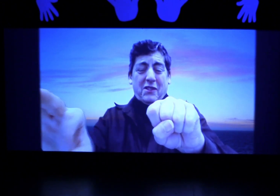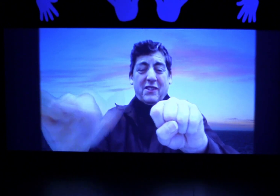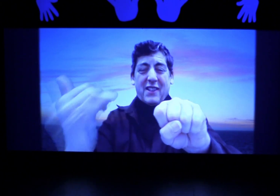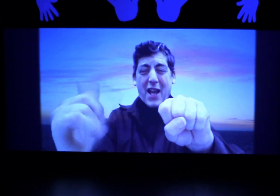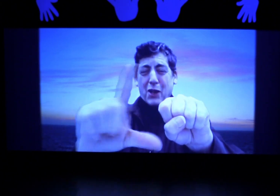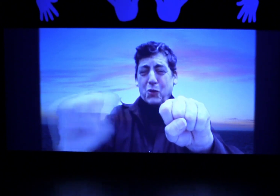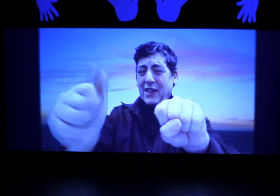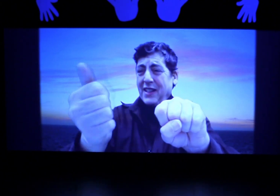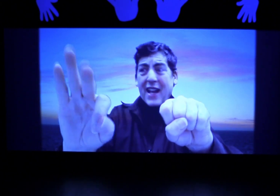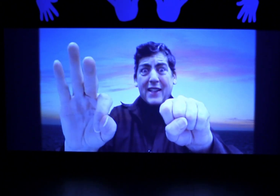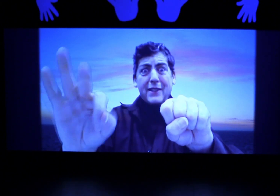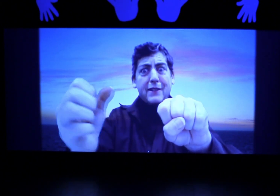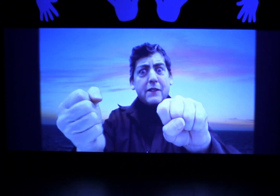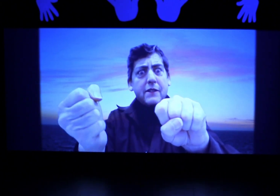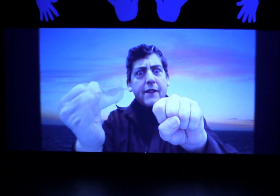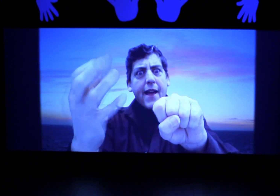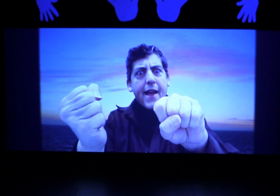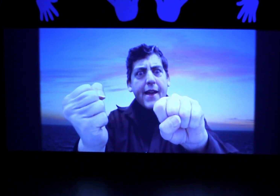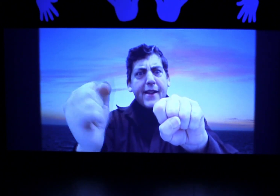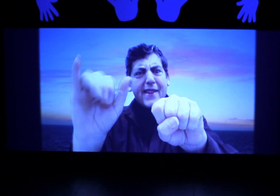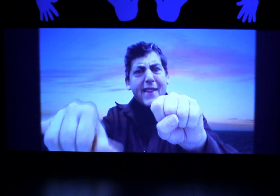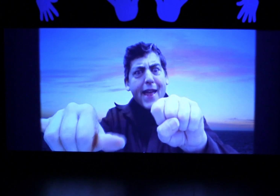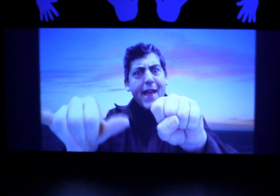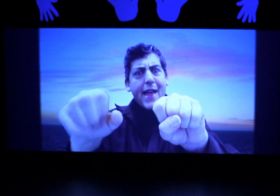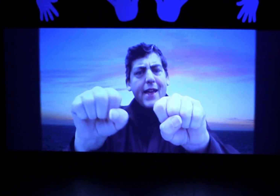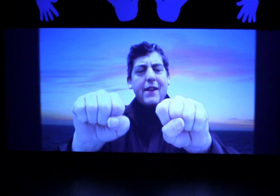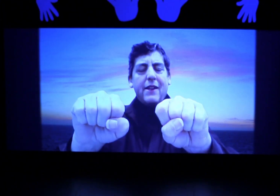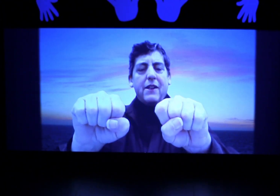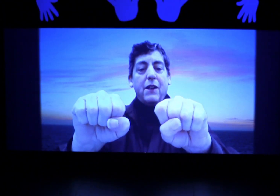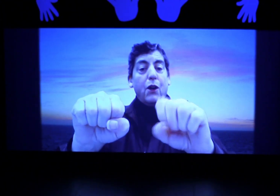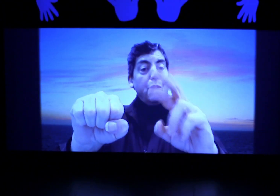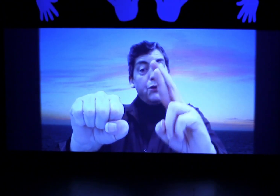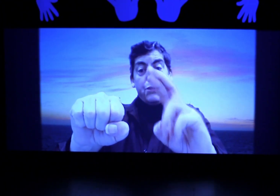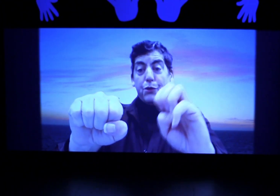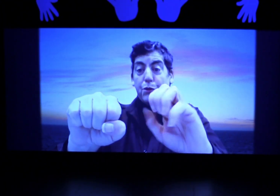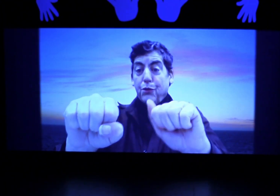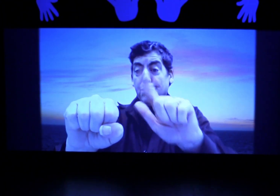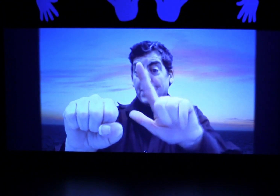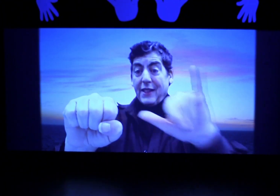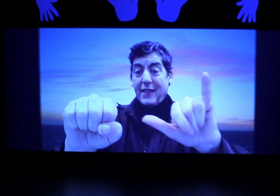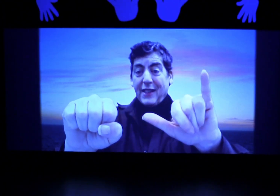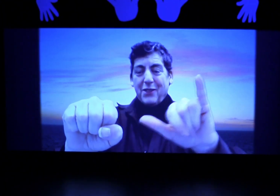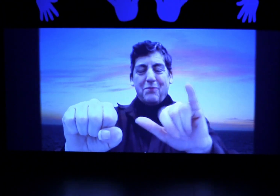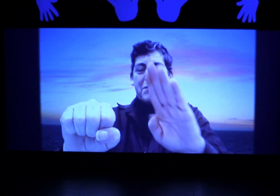Fingerspelling is so outdated. It's 2019 now. We sign. Newsflash.